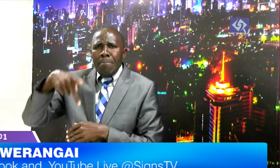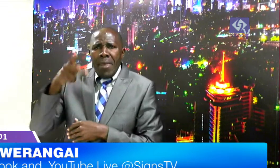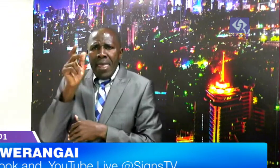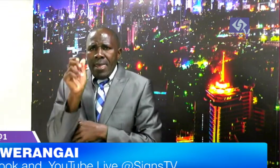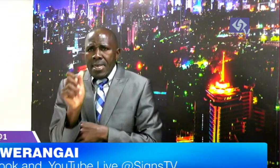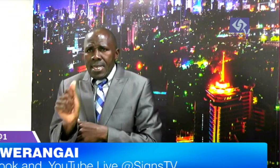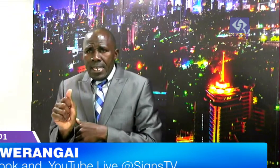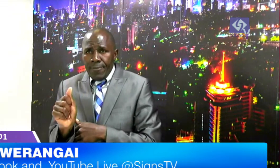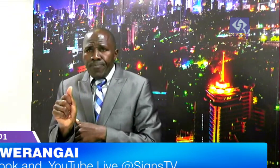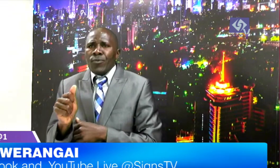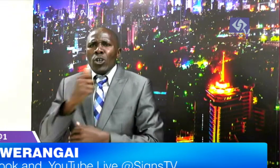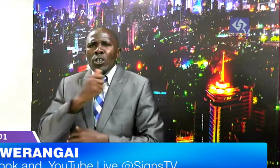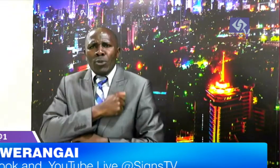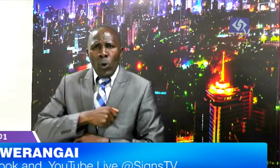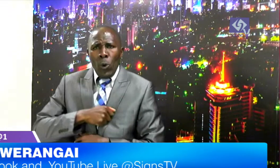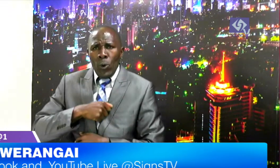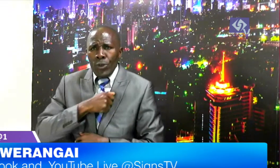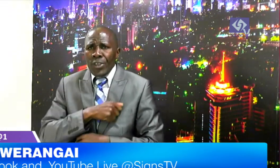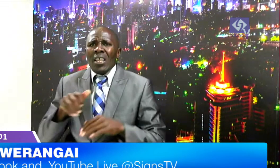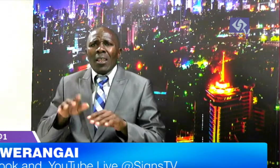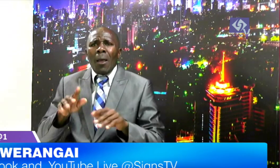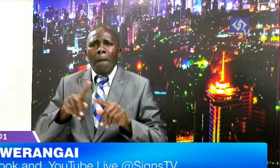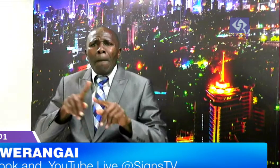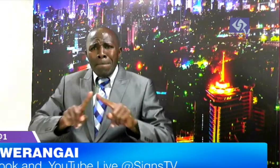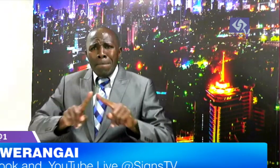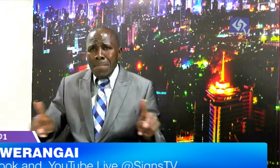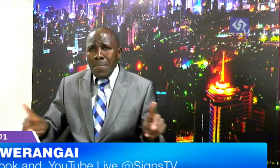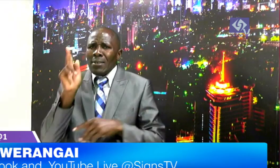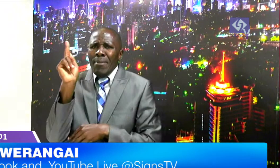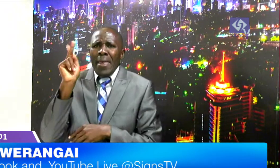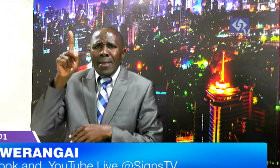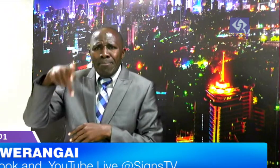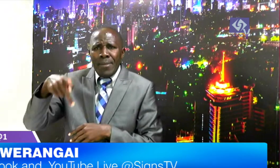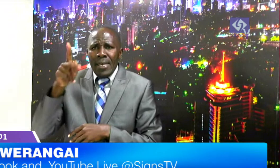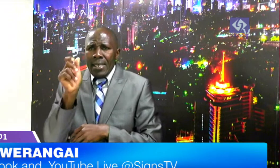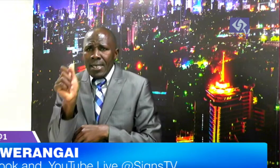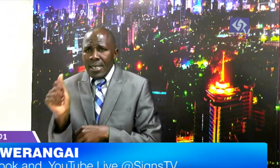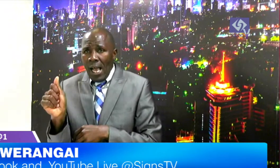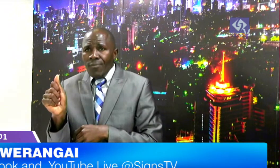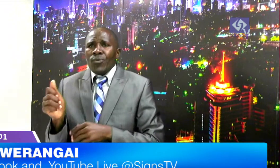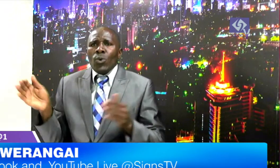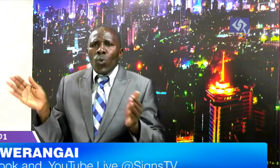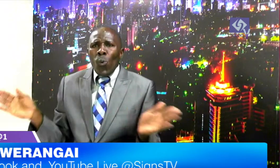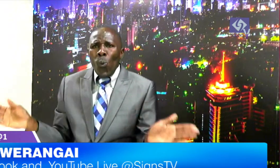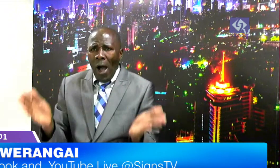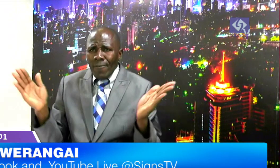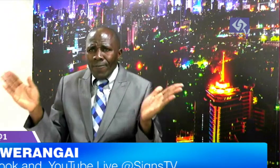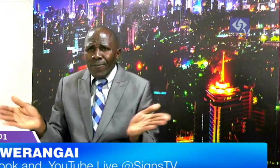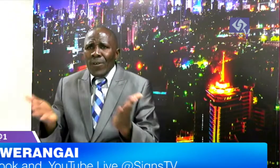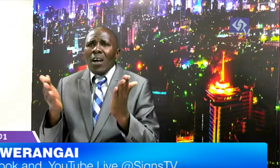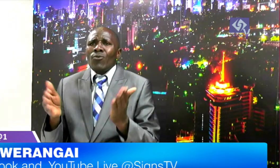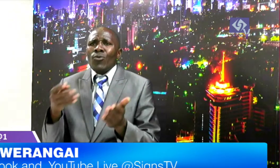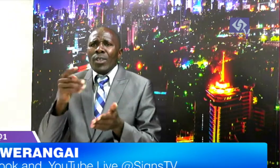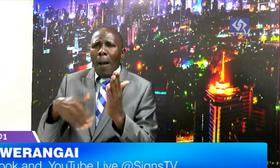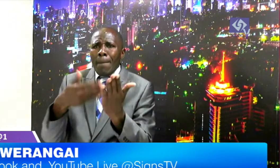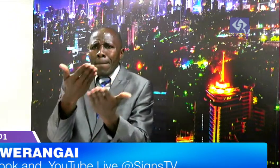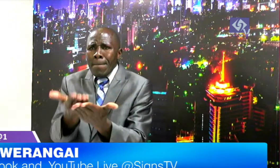where a couple encountered issues regarding the taxation of a wedding gown, leading